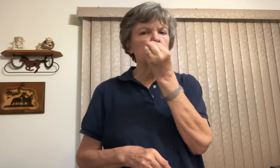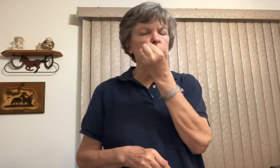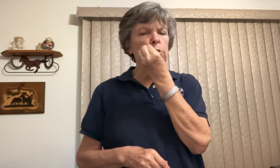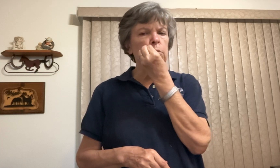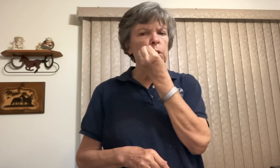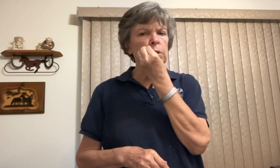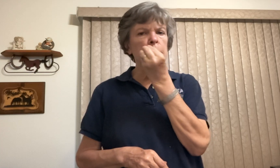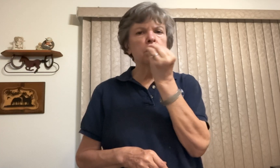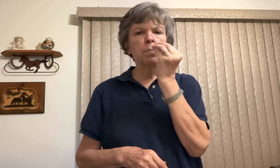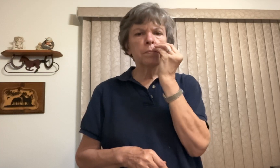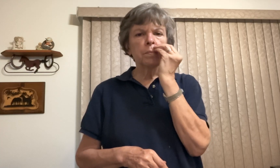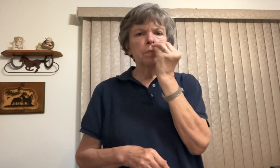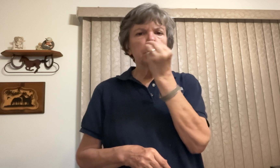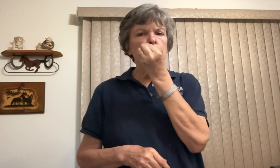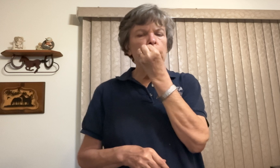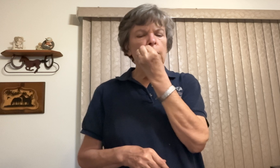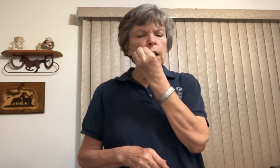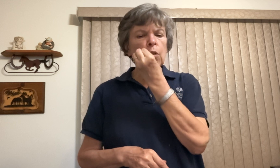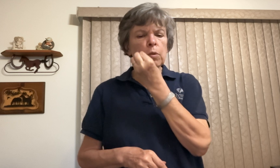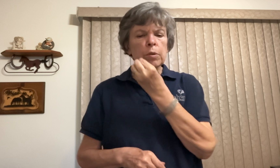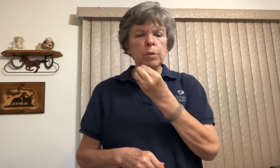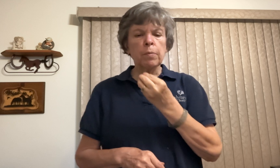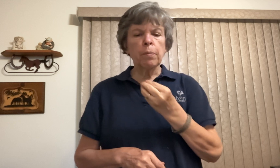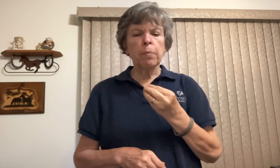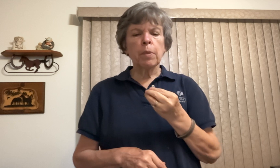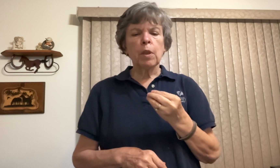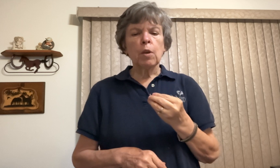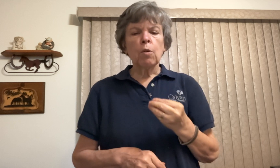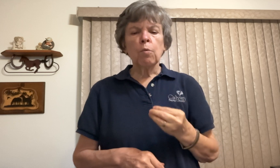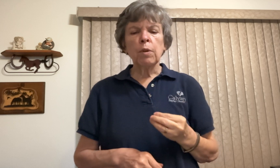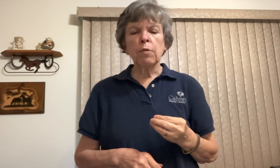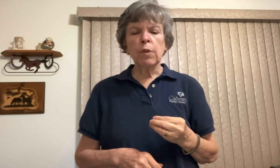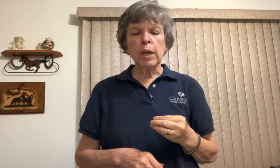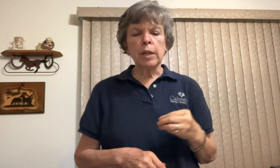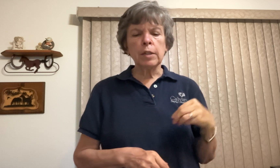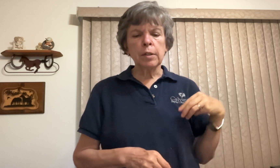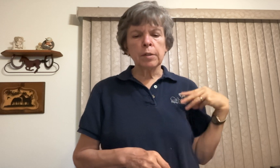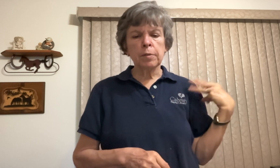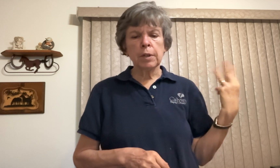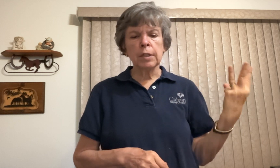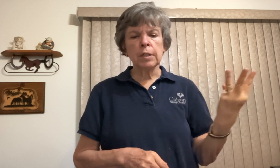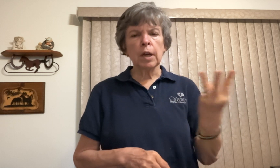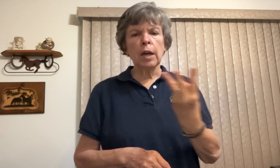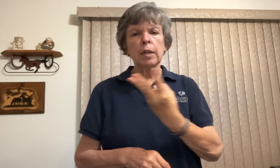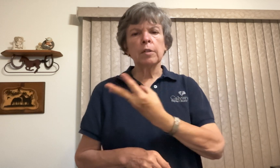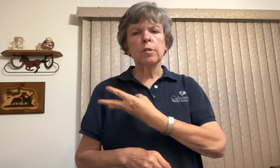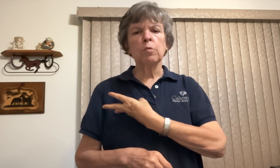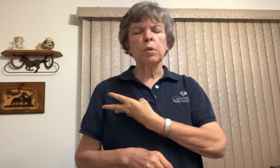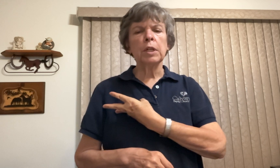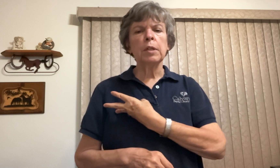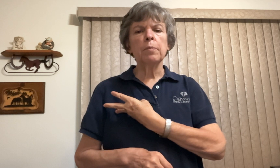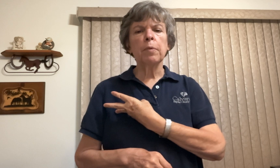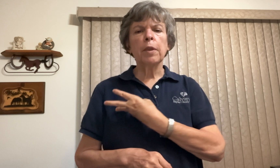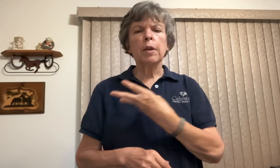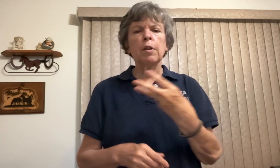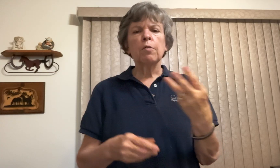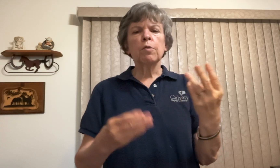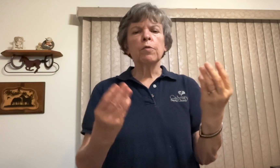to do it once. Flowers. We fade and die. So for